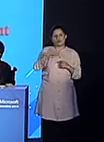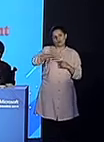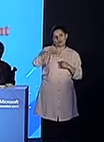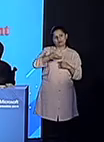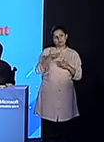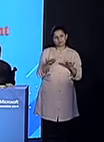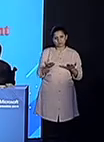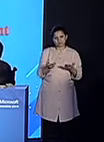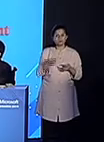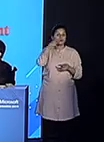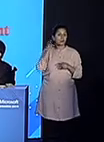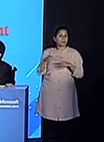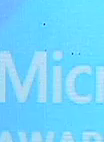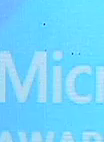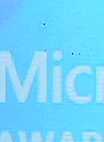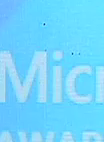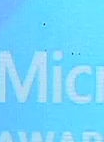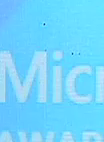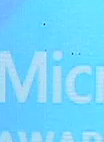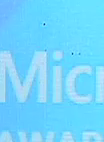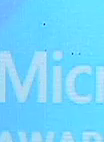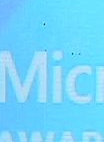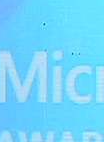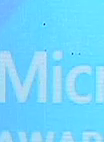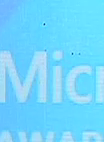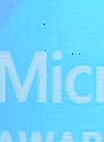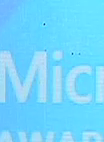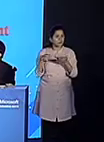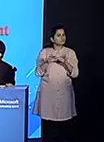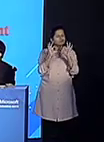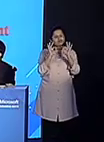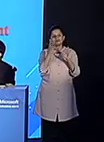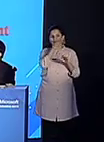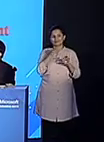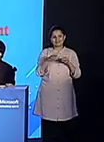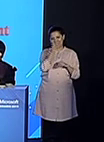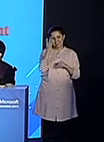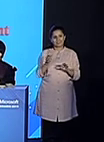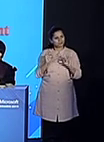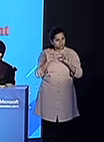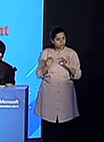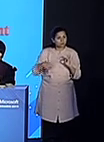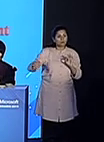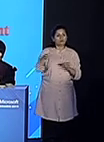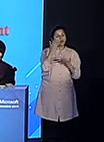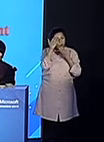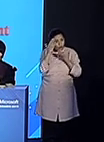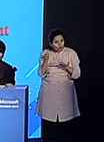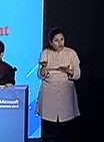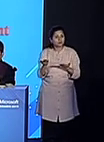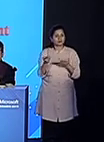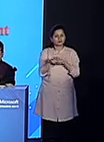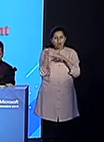congratulate the nipman Foundation and Microsoft for this very wonderful event where you would be honoring